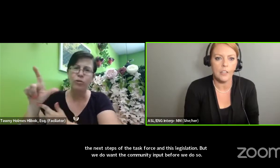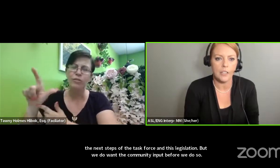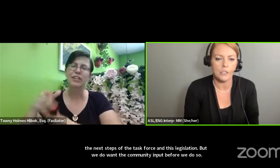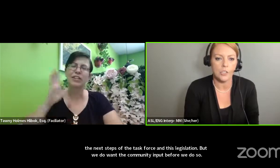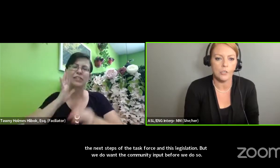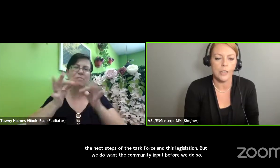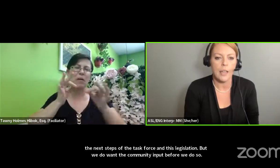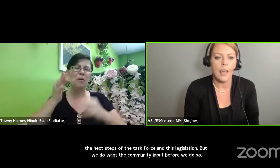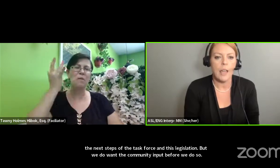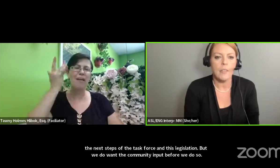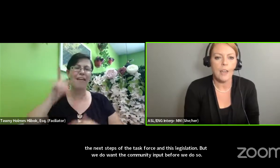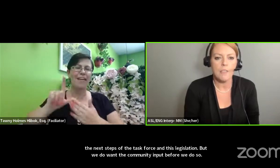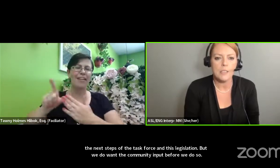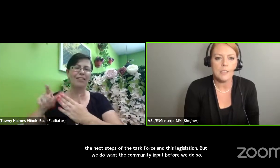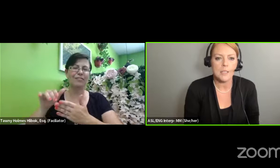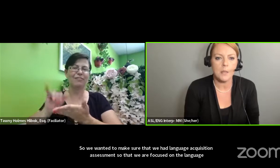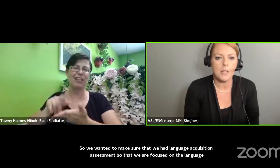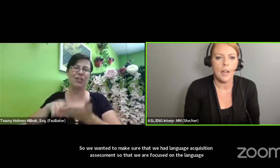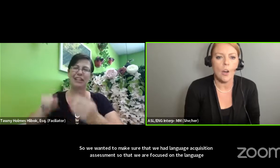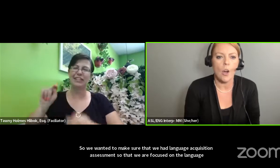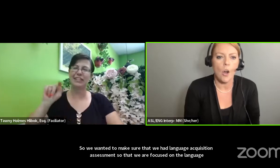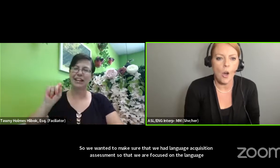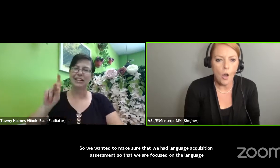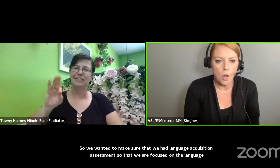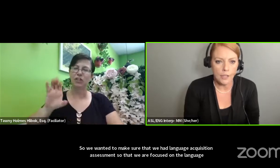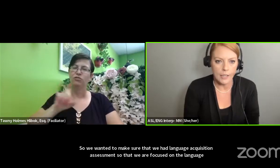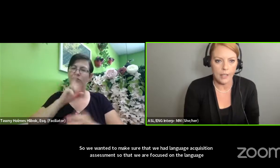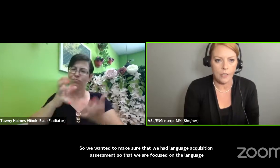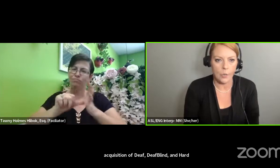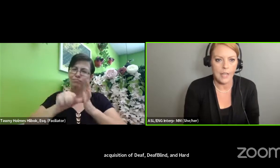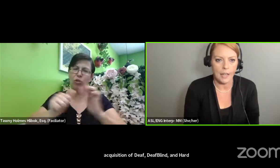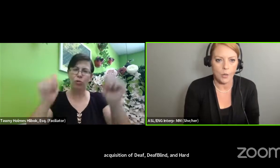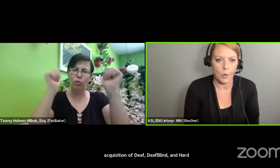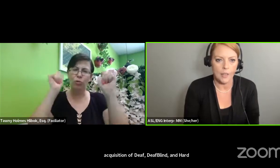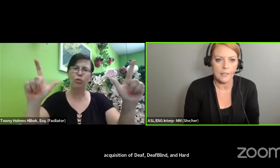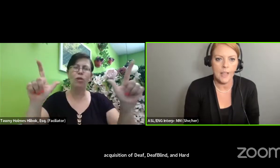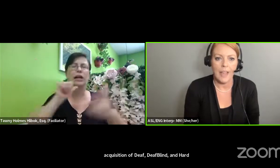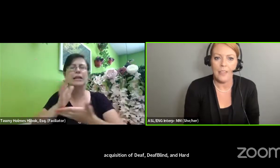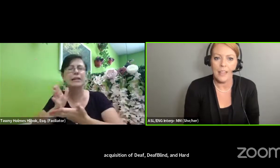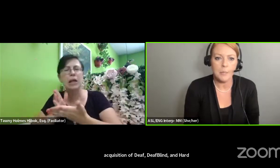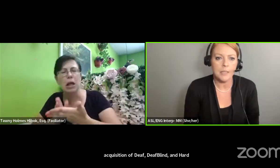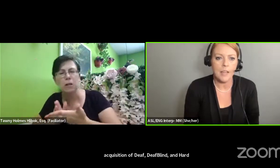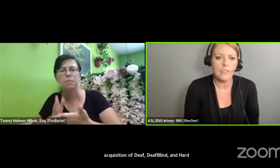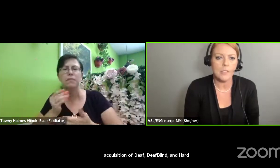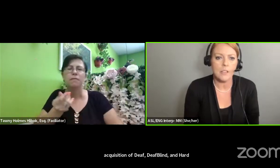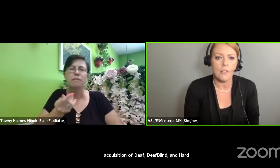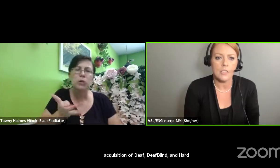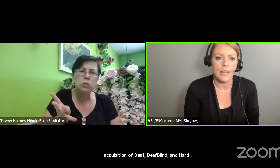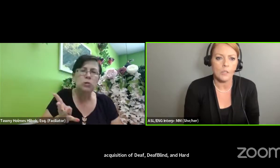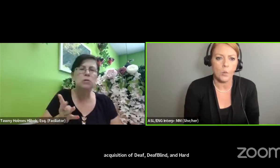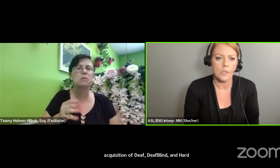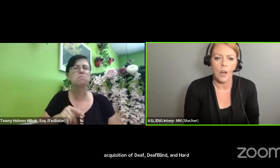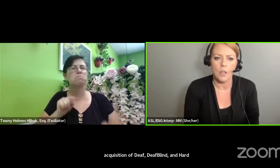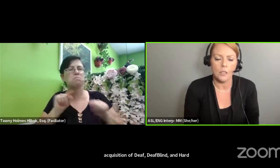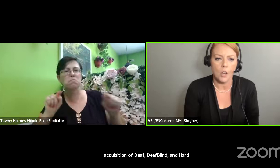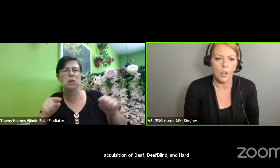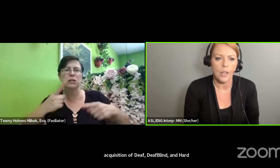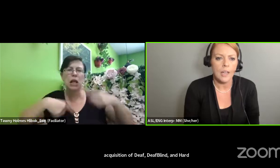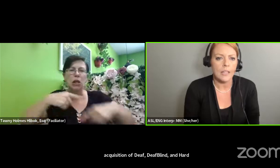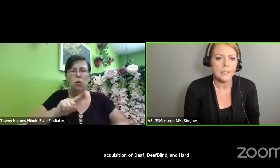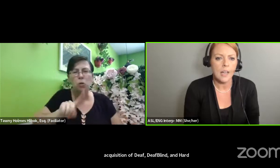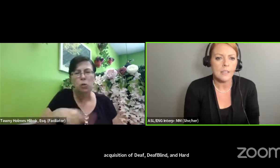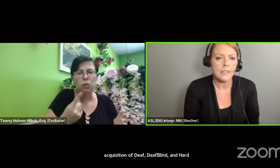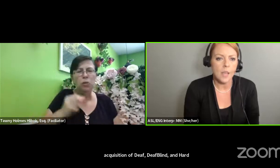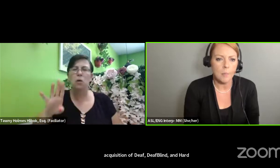hard of hearing children. And the emphasis has been on all in those categories. And that's been an emphasis of our task force all